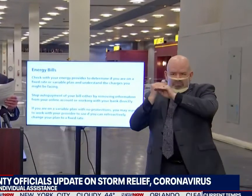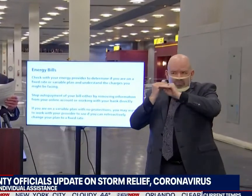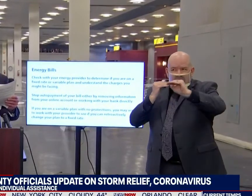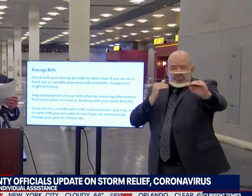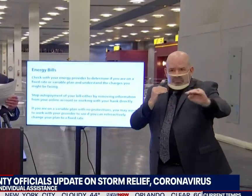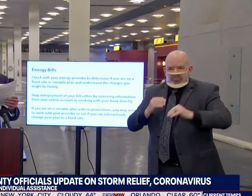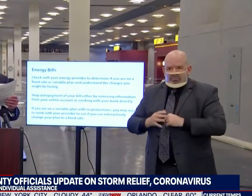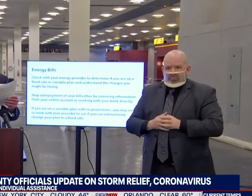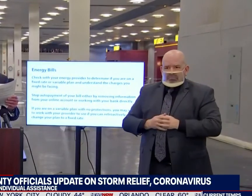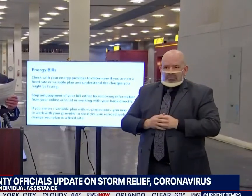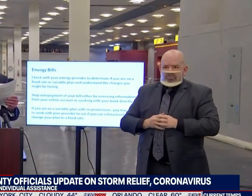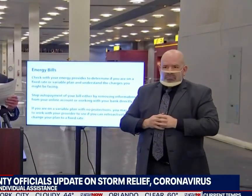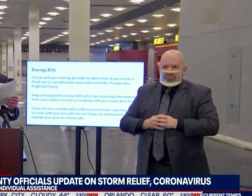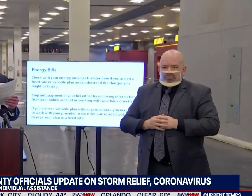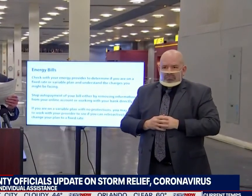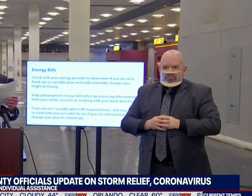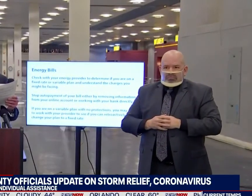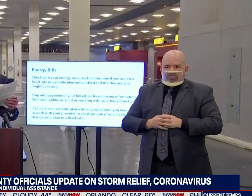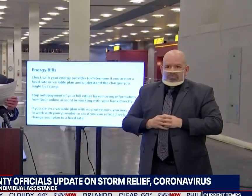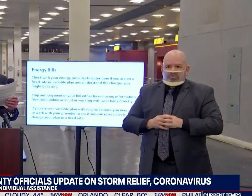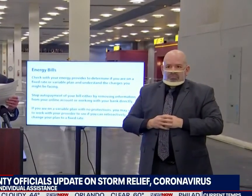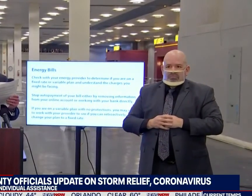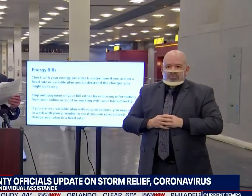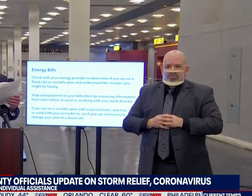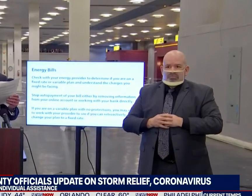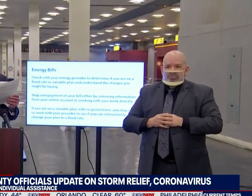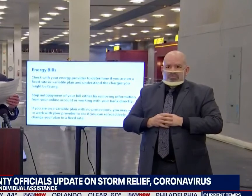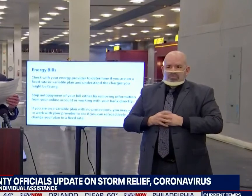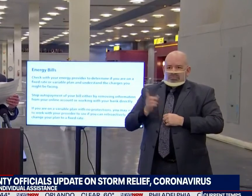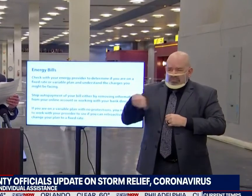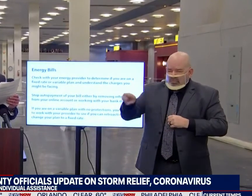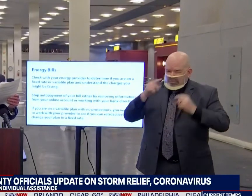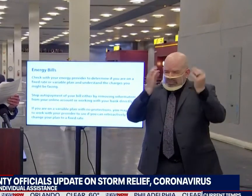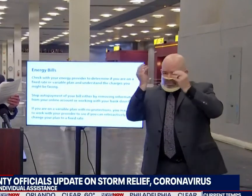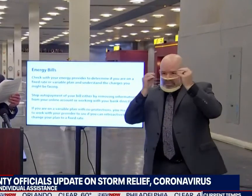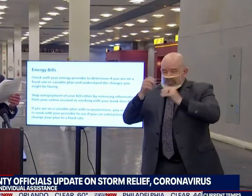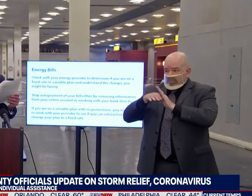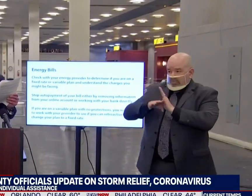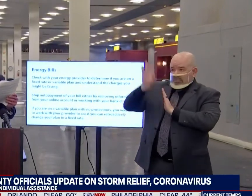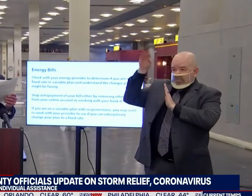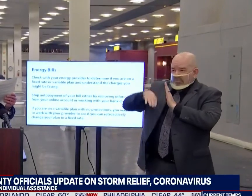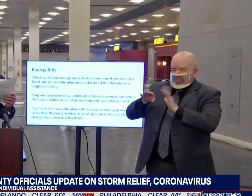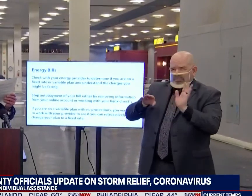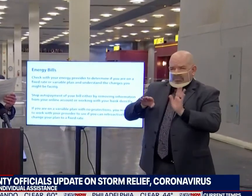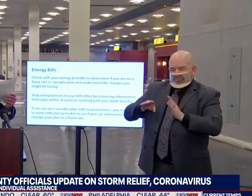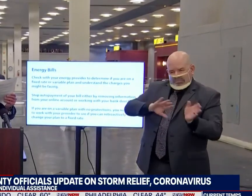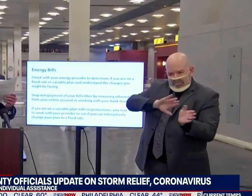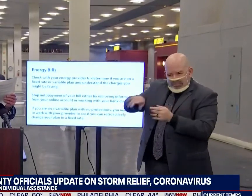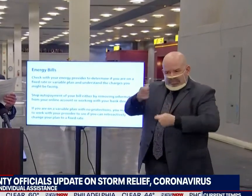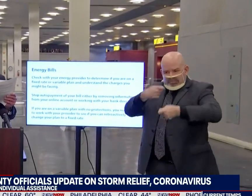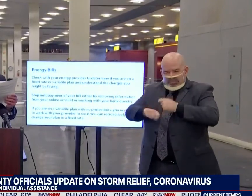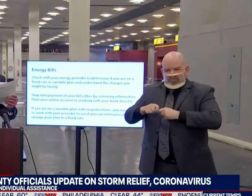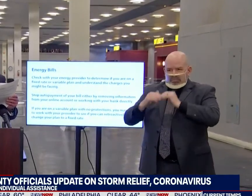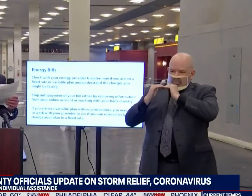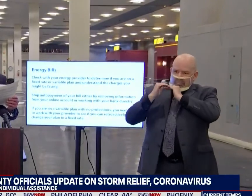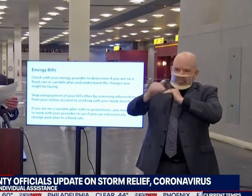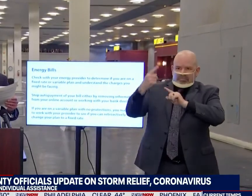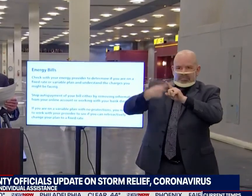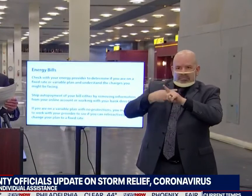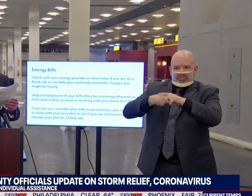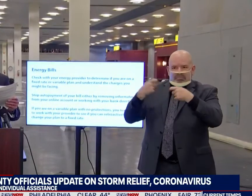um you may want to quickly switch. Frankly, my advice to you is everybody should get on a fixed rate